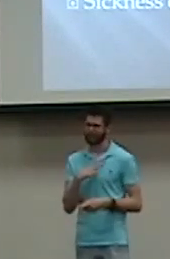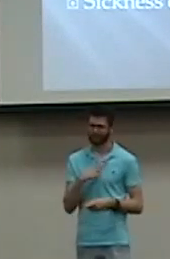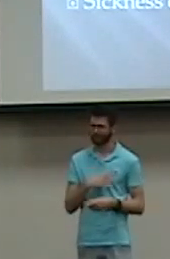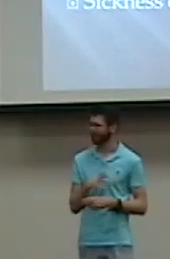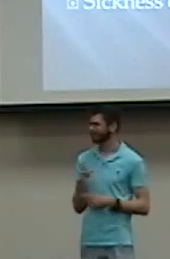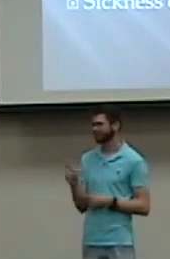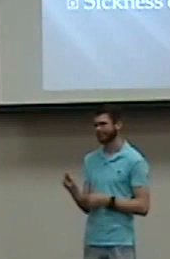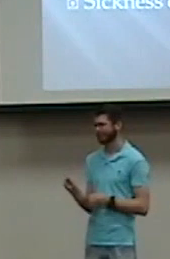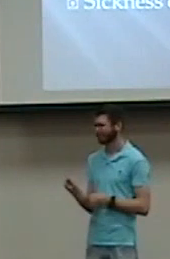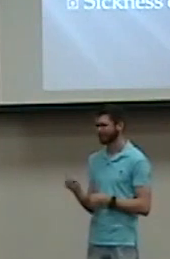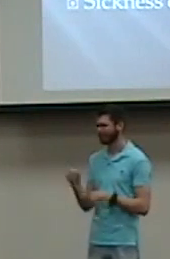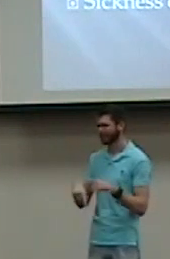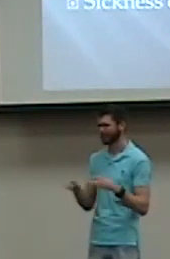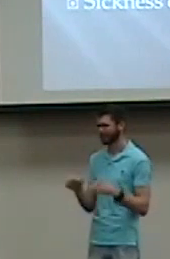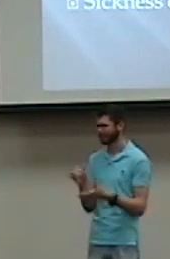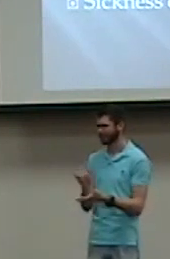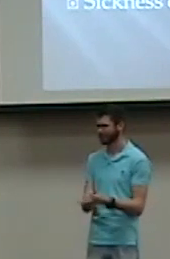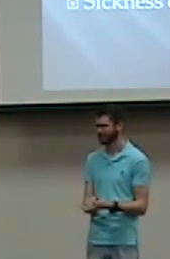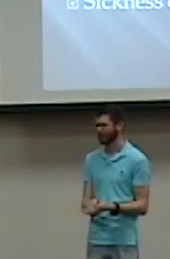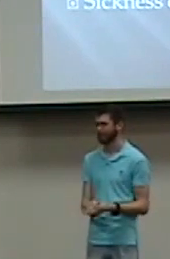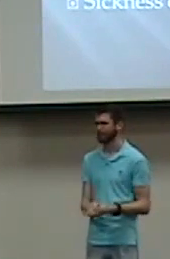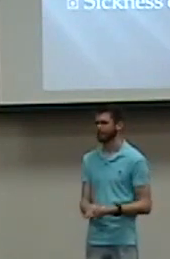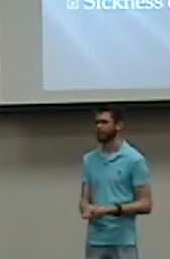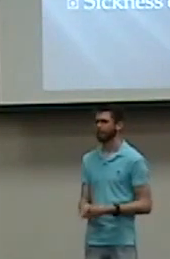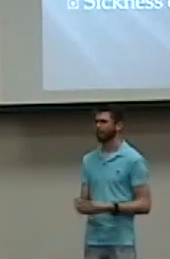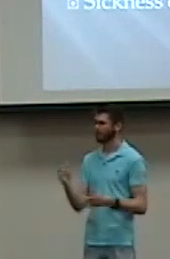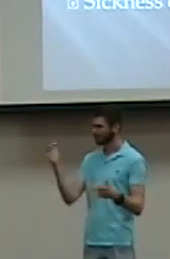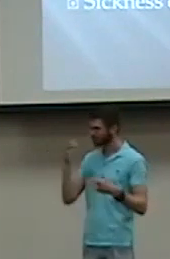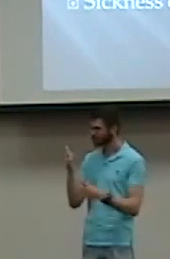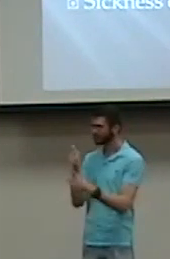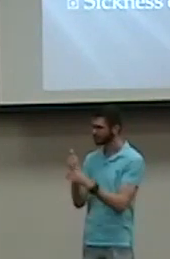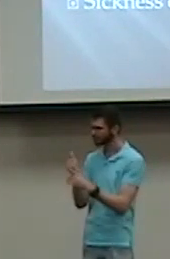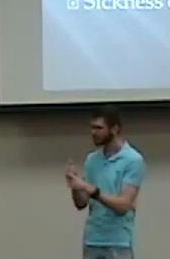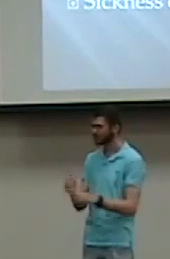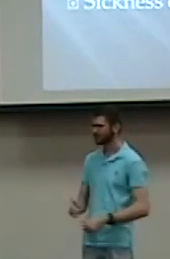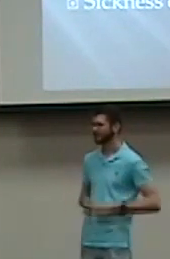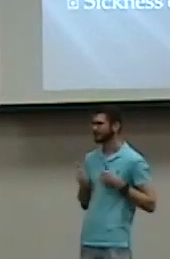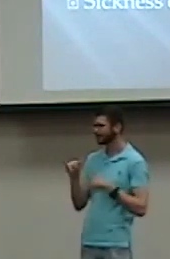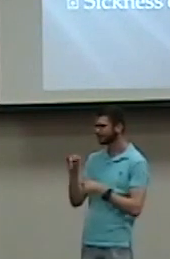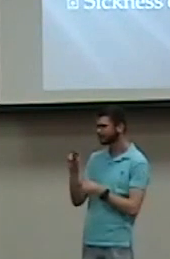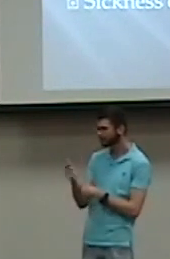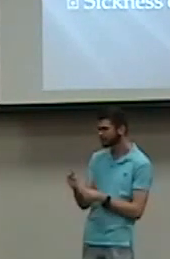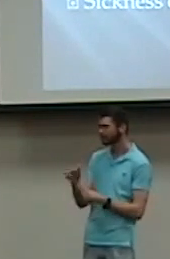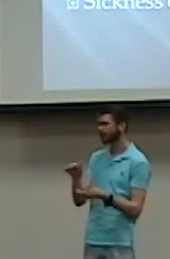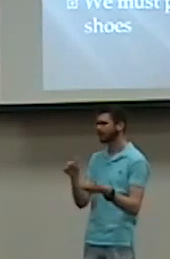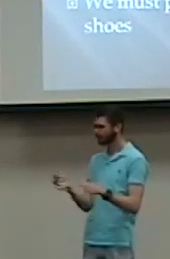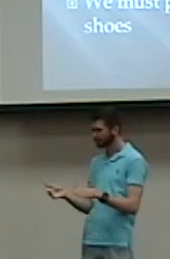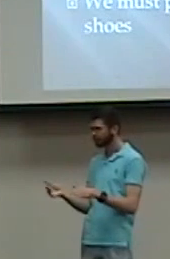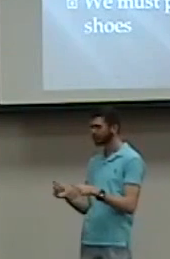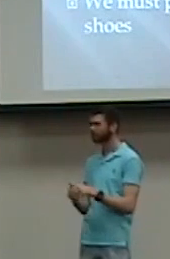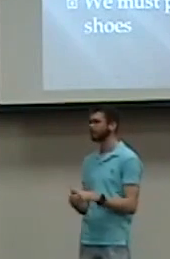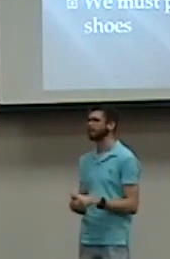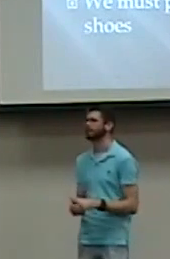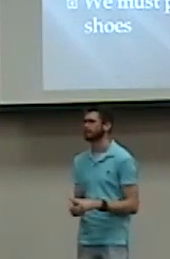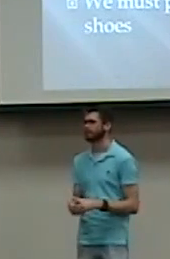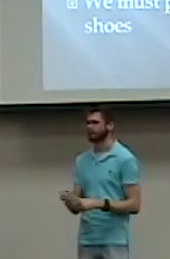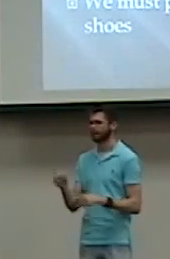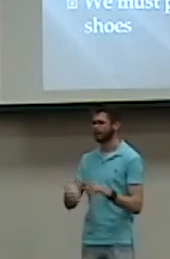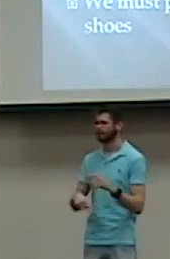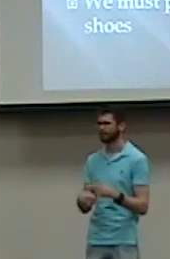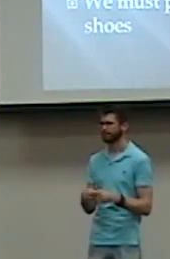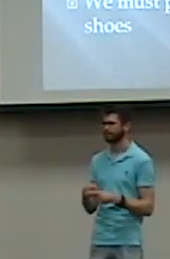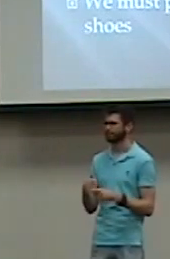that's very much can be considered a living death. And we need to be speaking to that to help them, not to hurt.